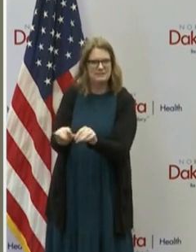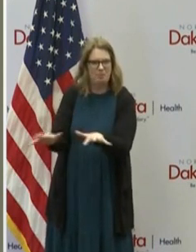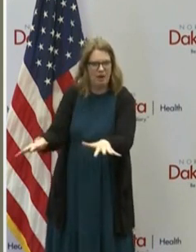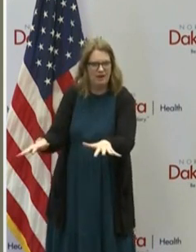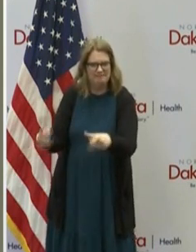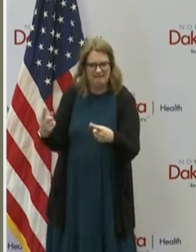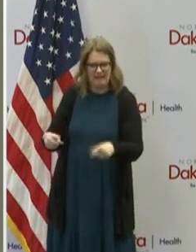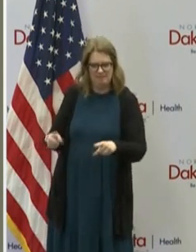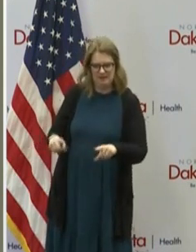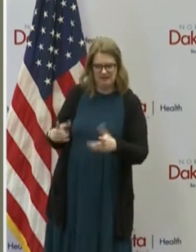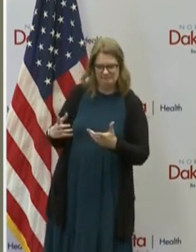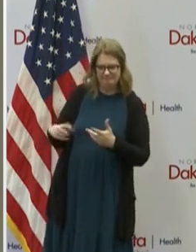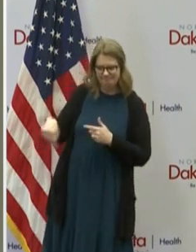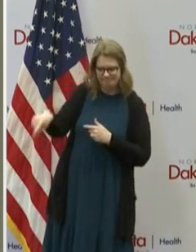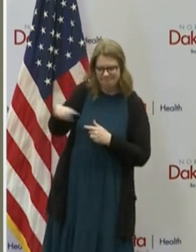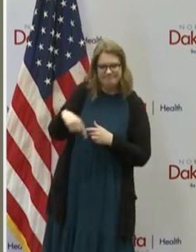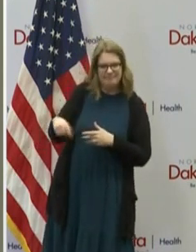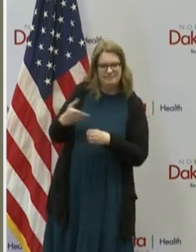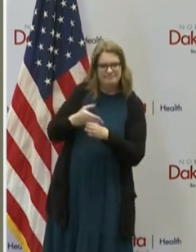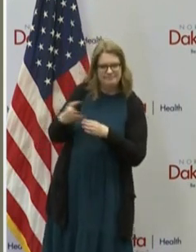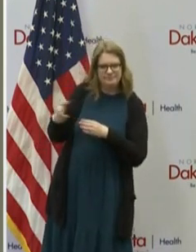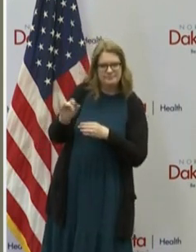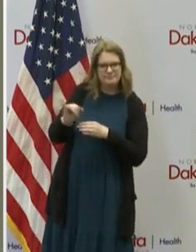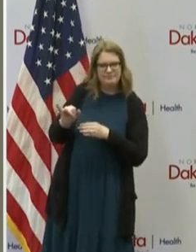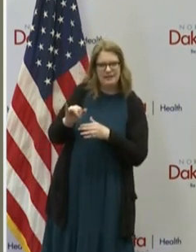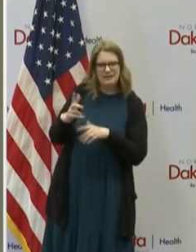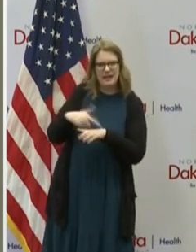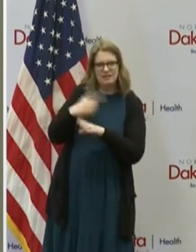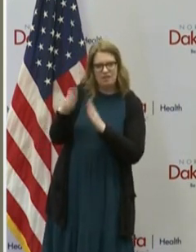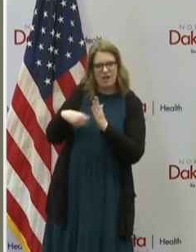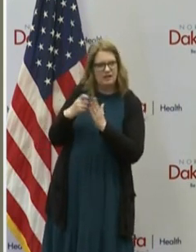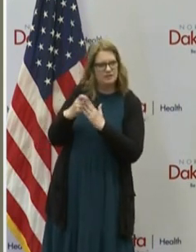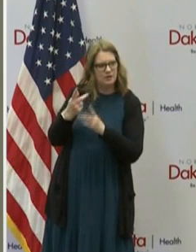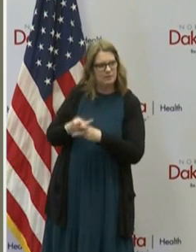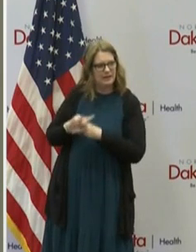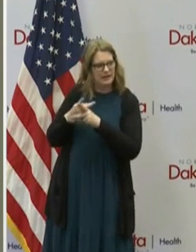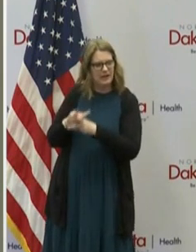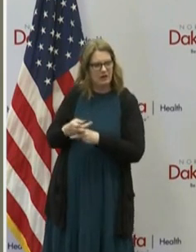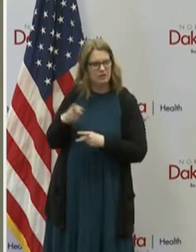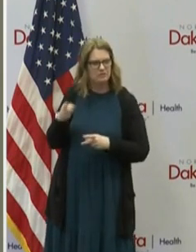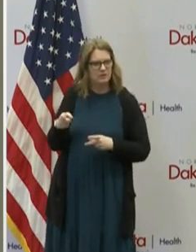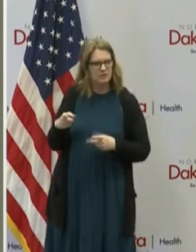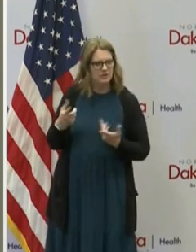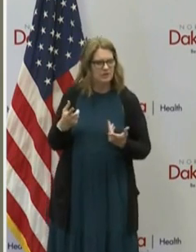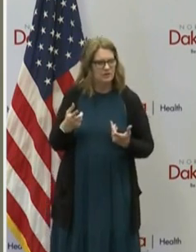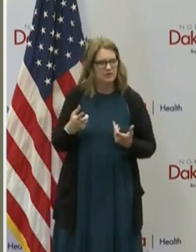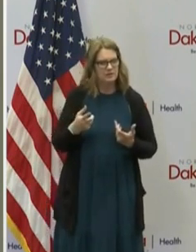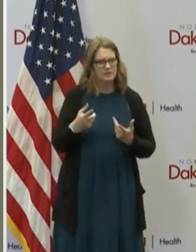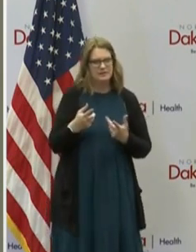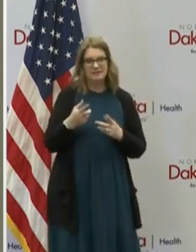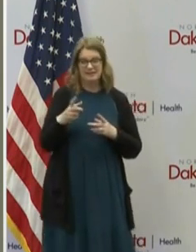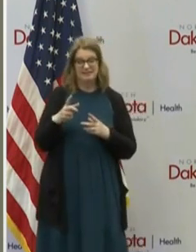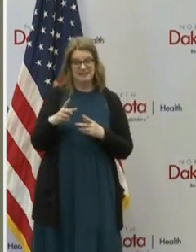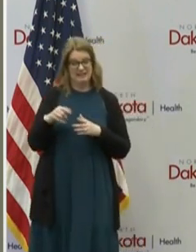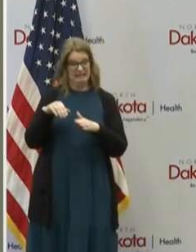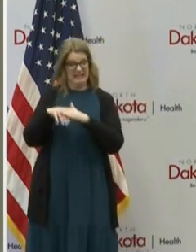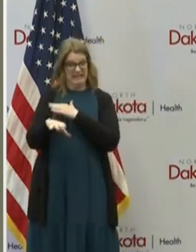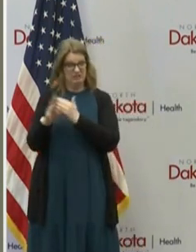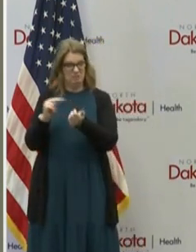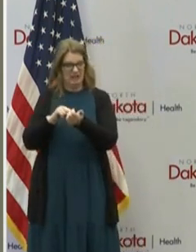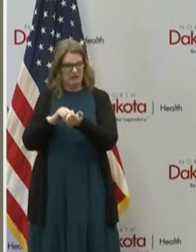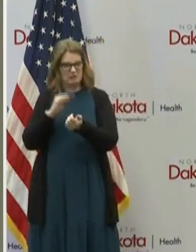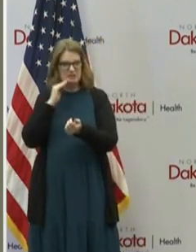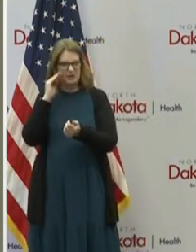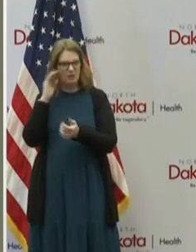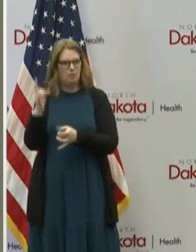of the virus in those areas like long-term care, where it is actually the most dangerous. And so